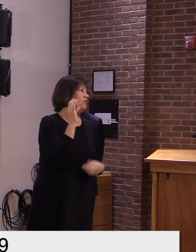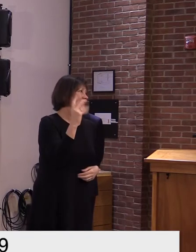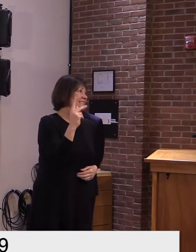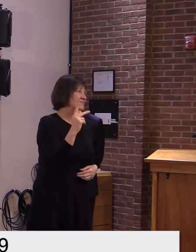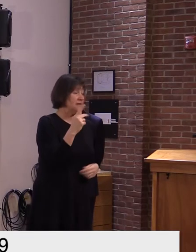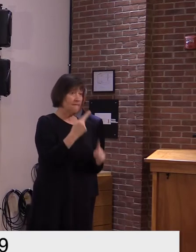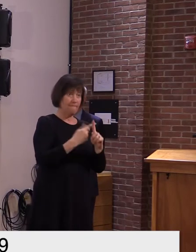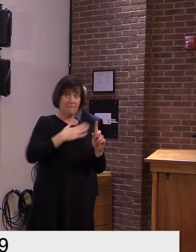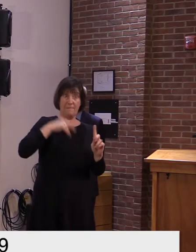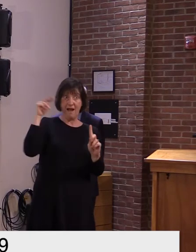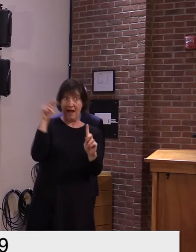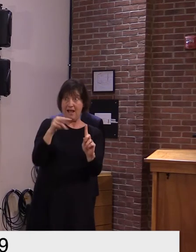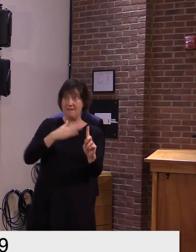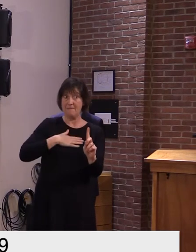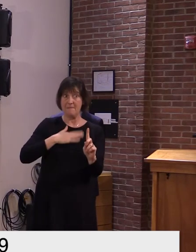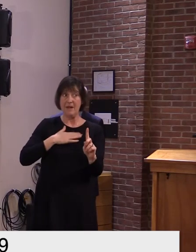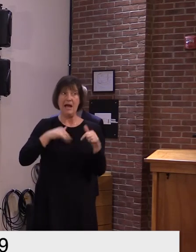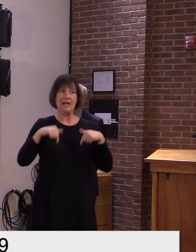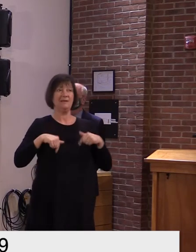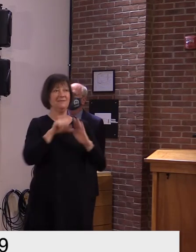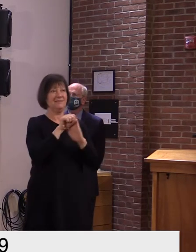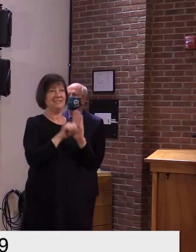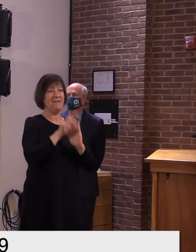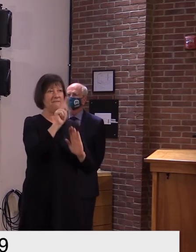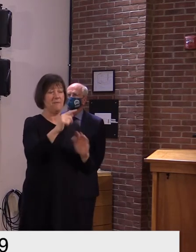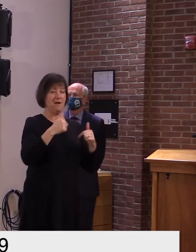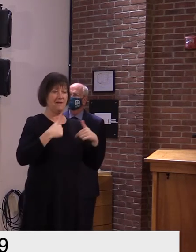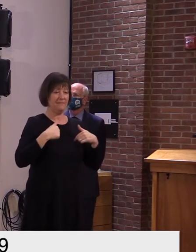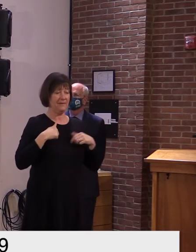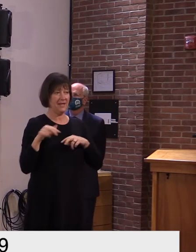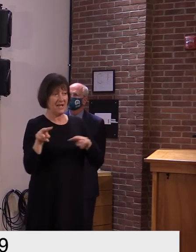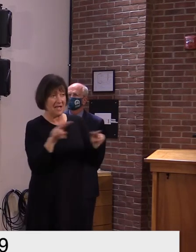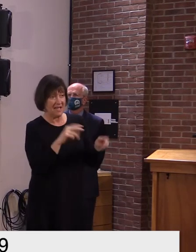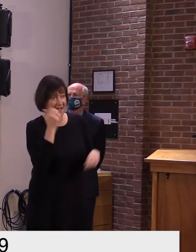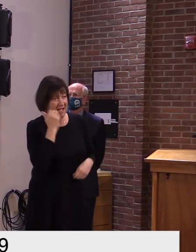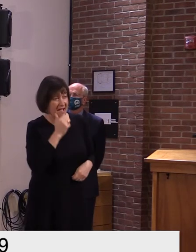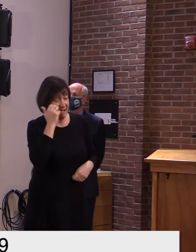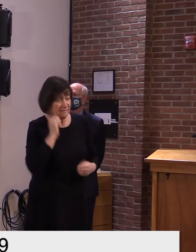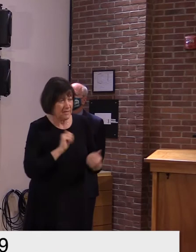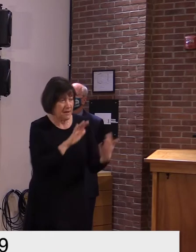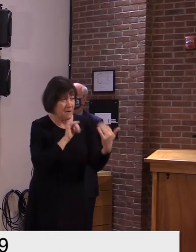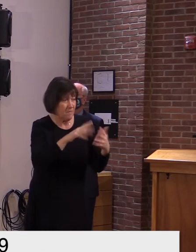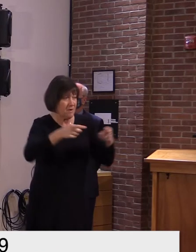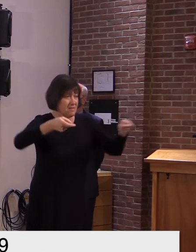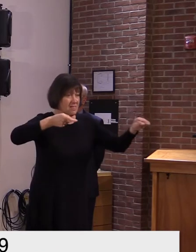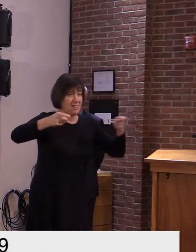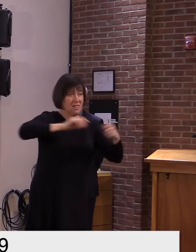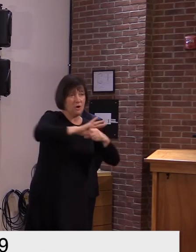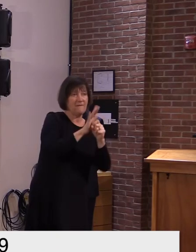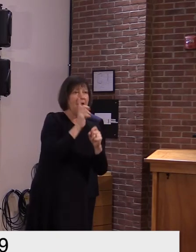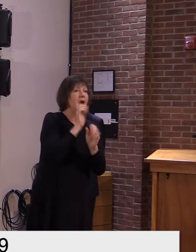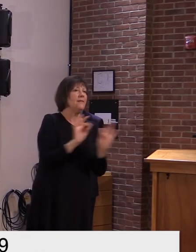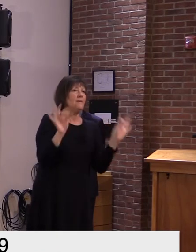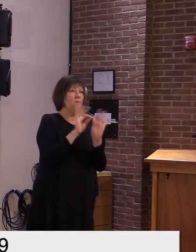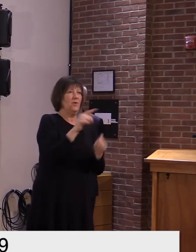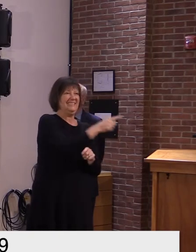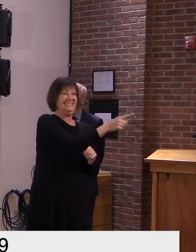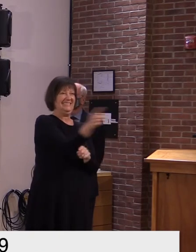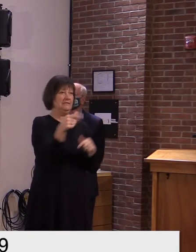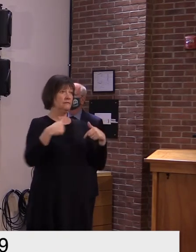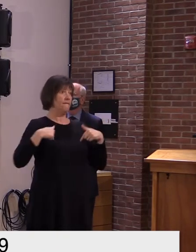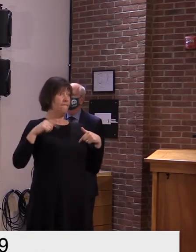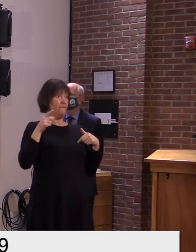my standpoint here in the state, dealing with this day in and day out, that it's important that they receive